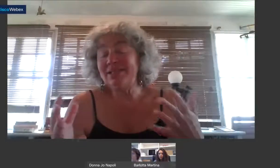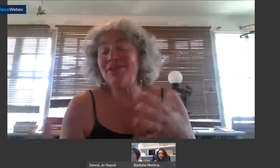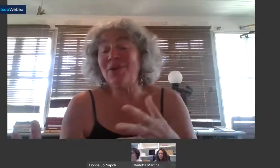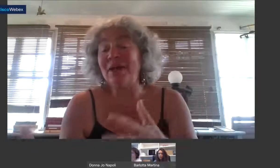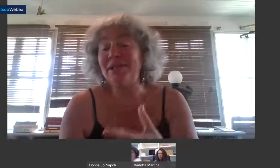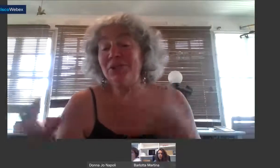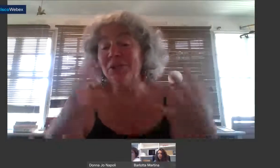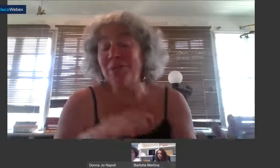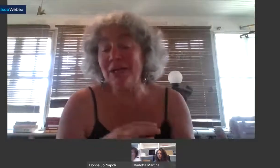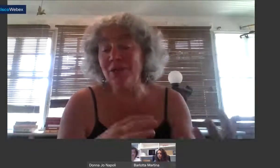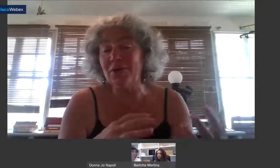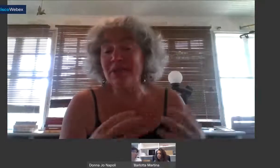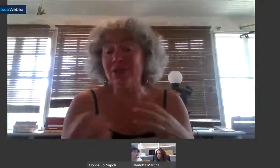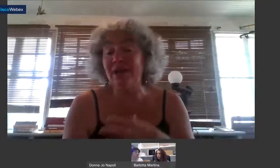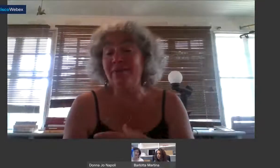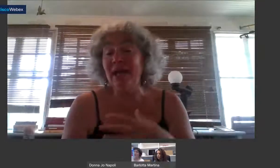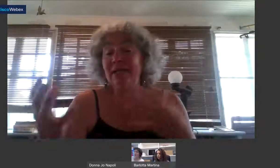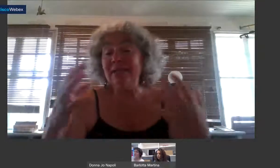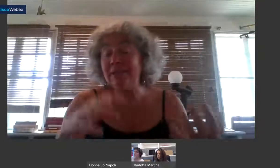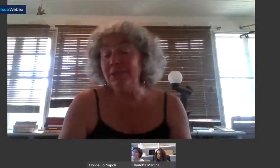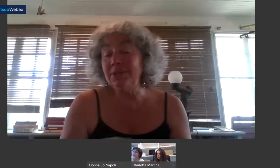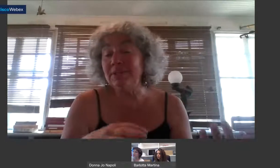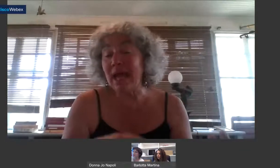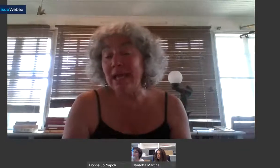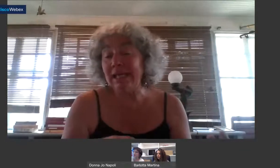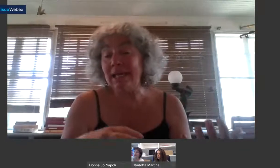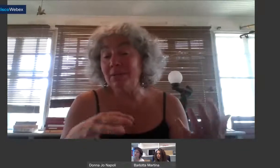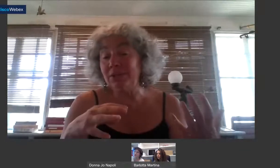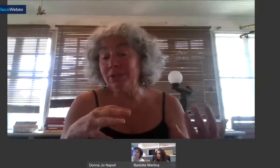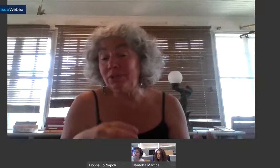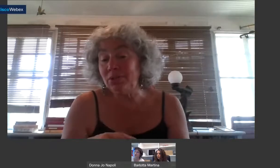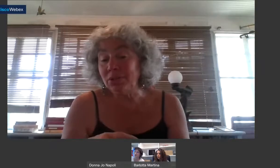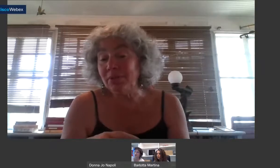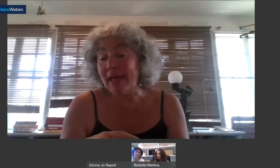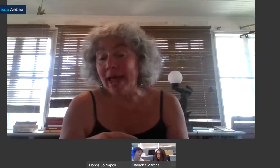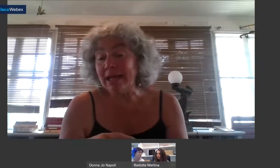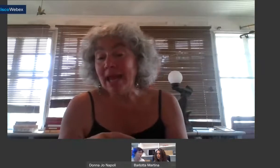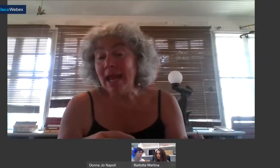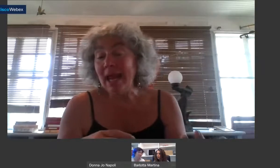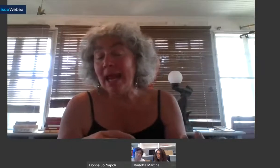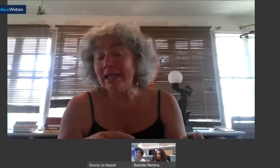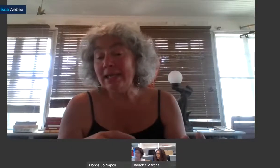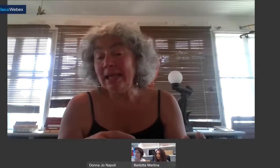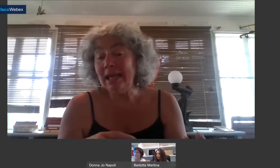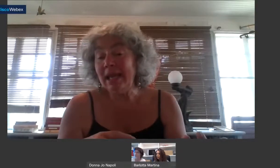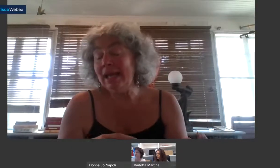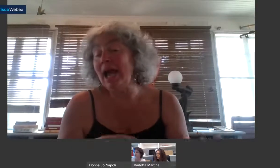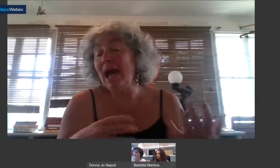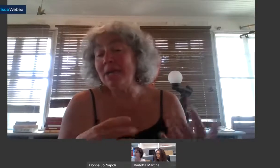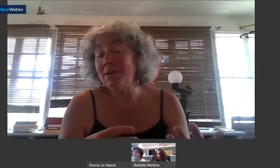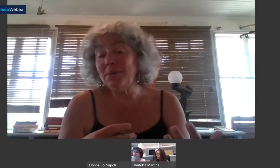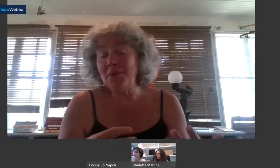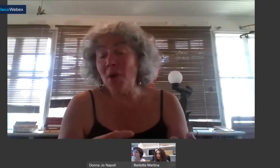So I'm interpreting your question of, do sign languages do that? And I don't